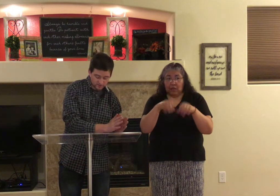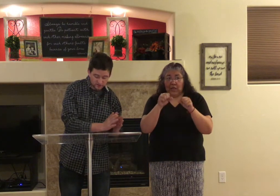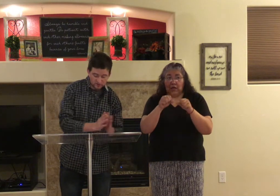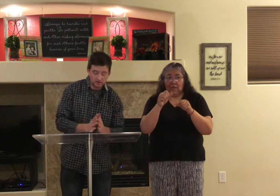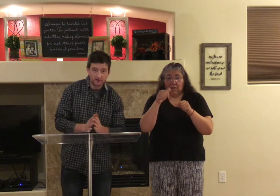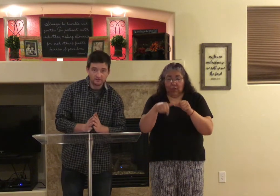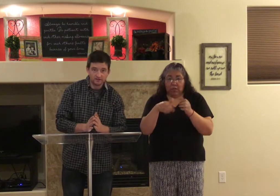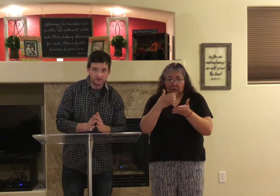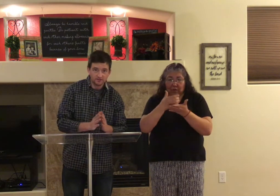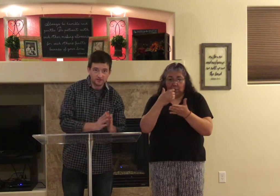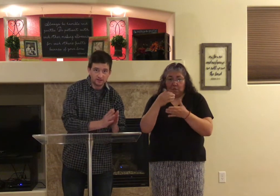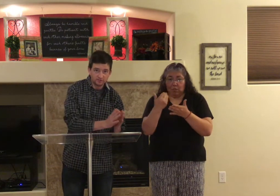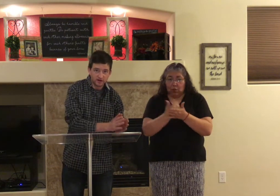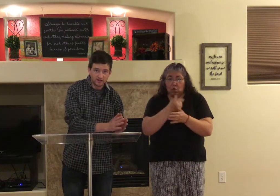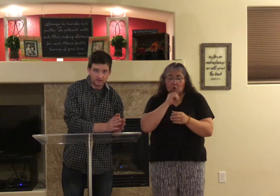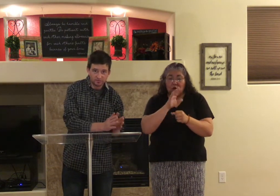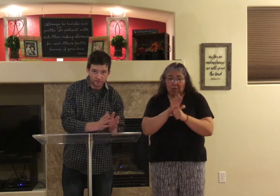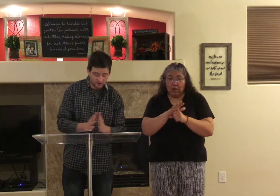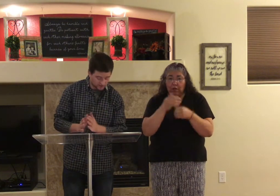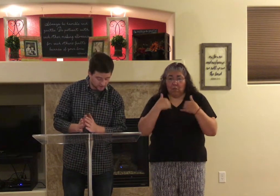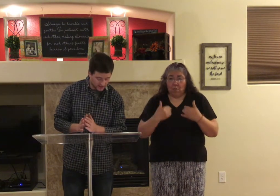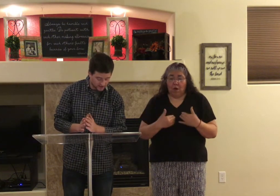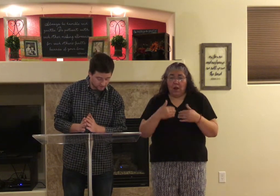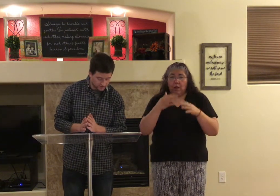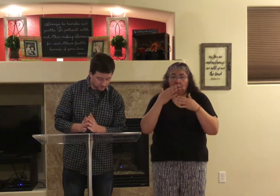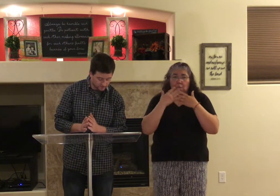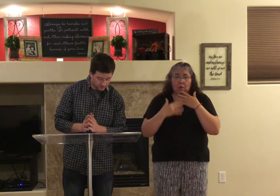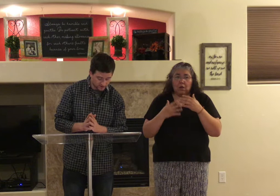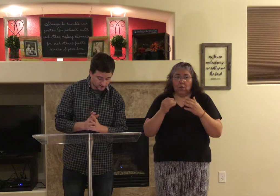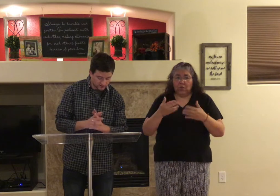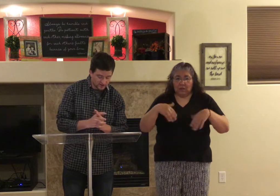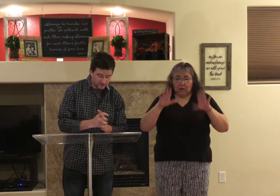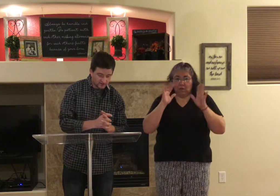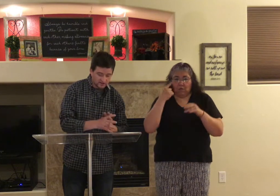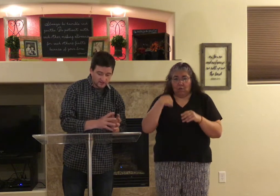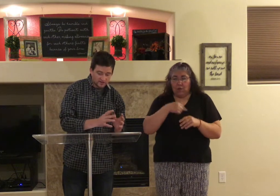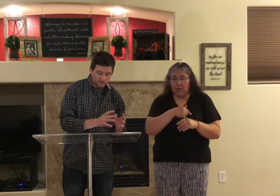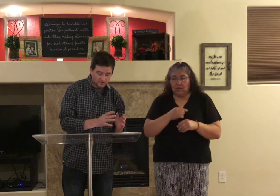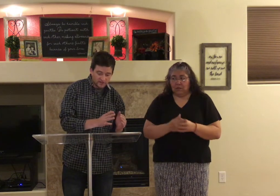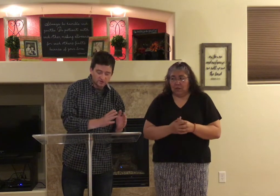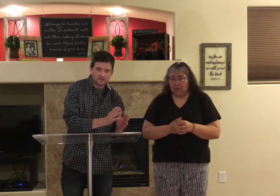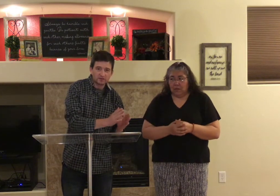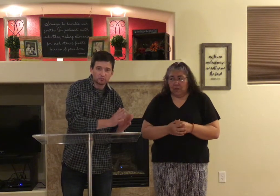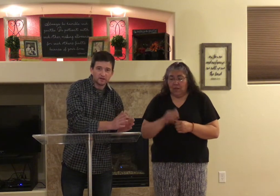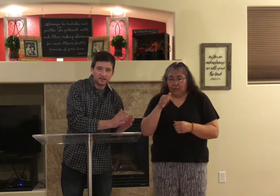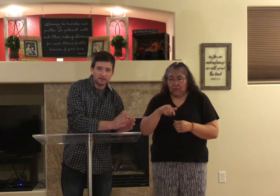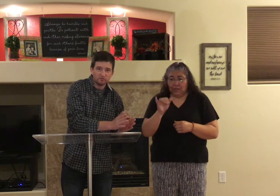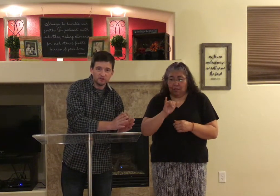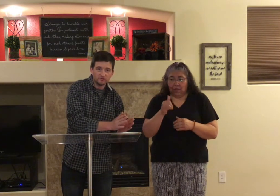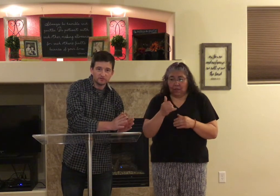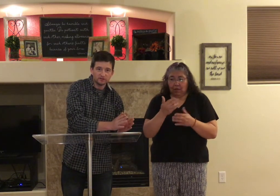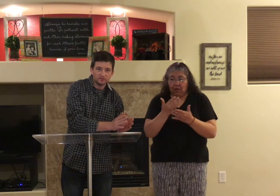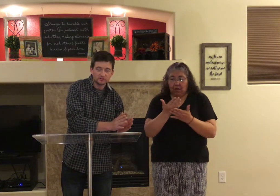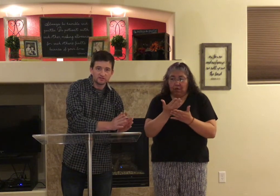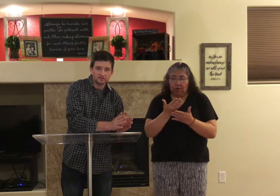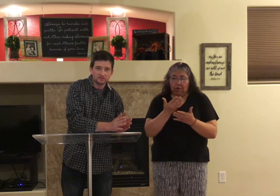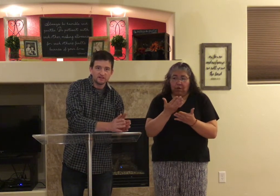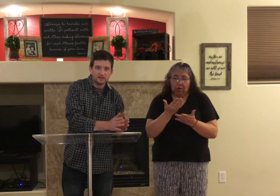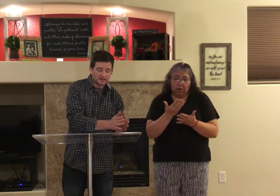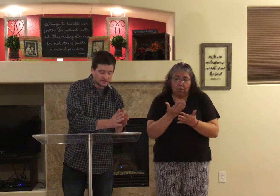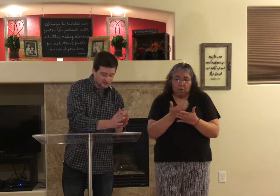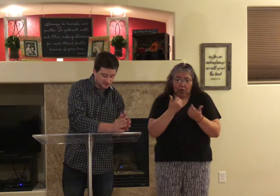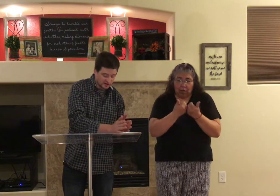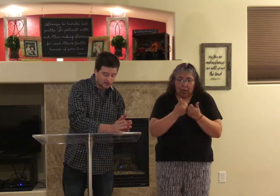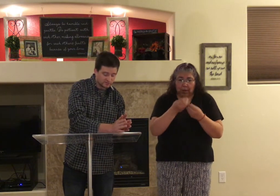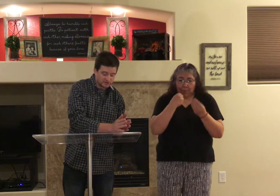this cup of the new covenant and his body and his blood was sacrificed for us, this is like a pre-game meal for him. This is,